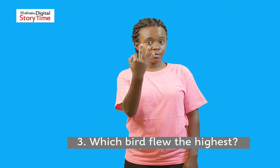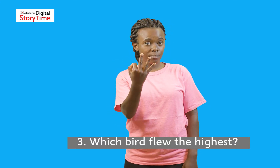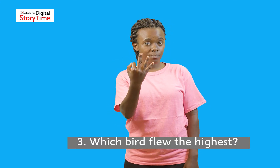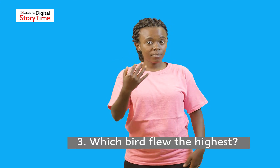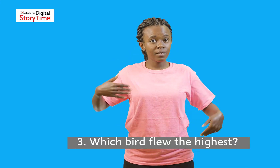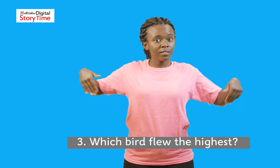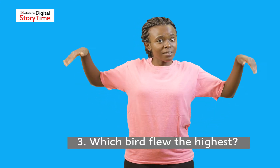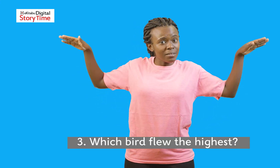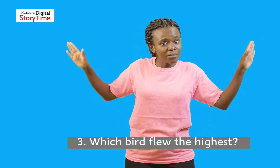Number 3.